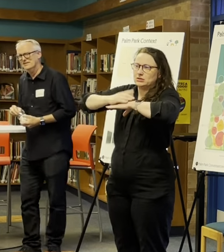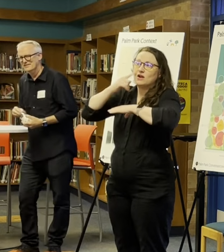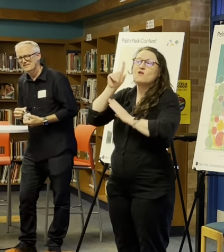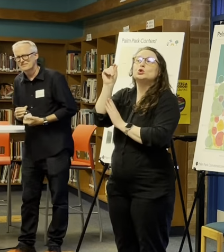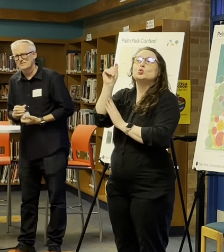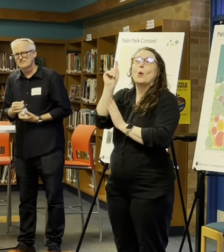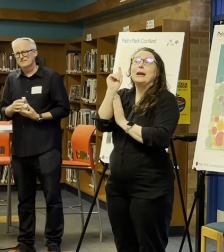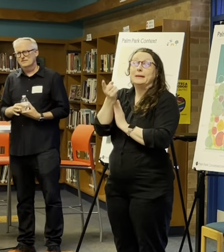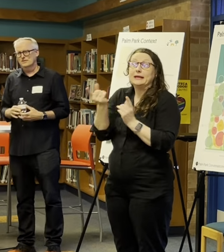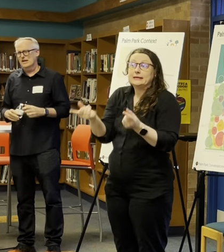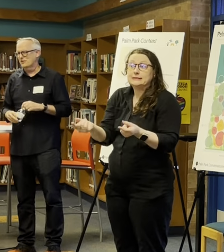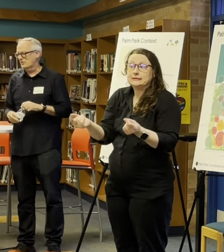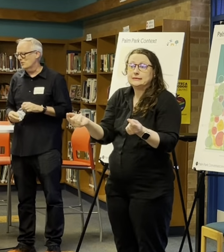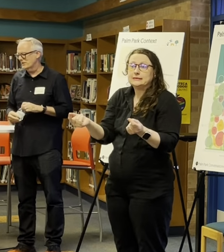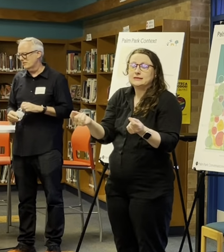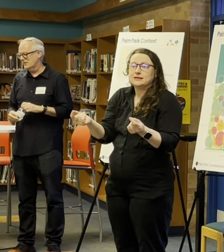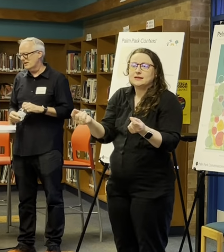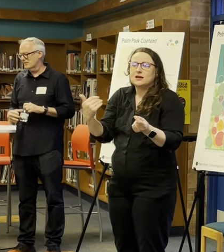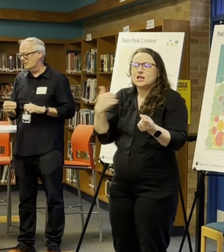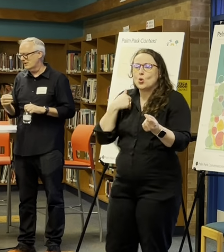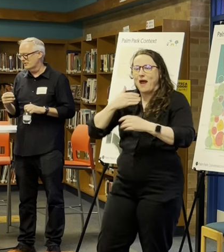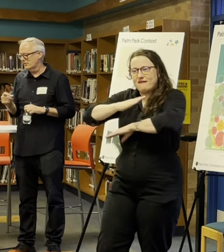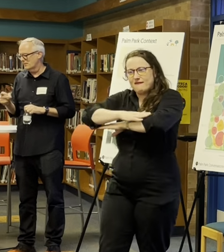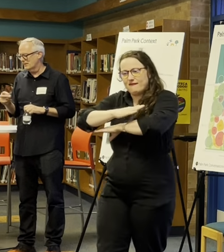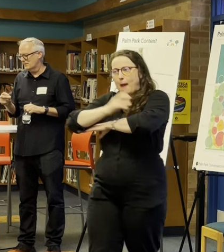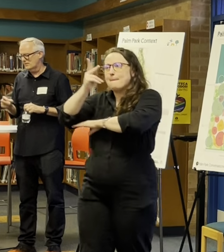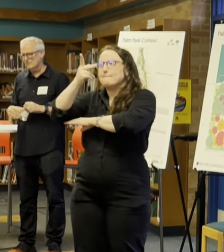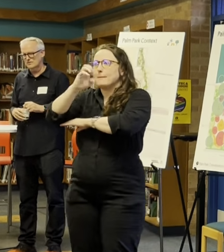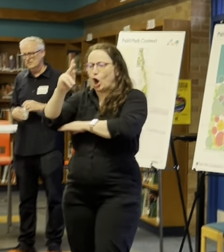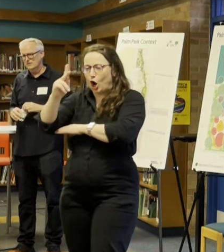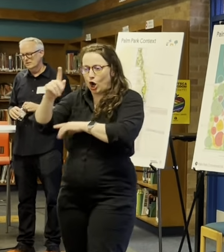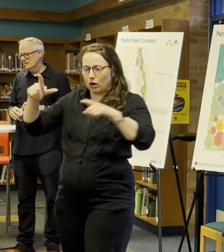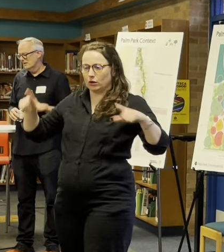minutes is you have on here the park that you can get some time to look